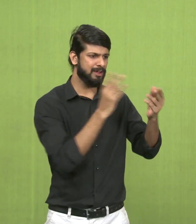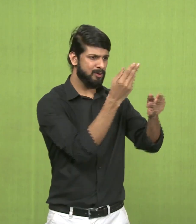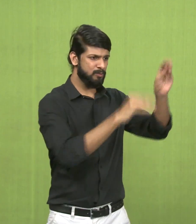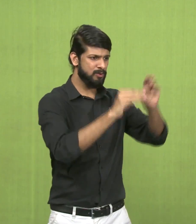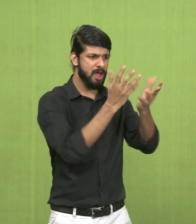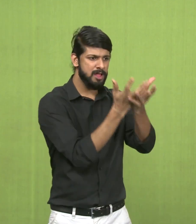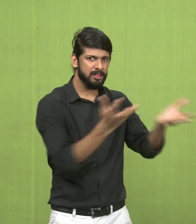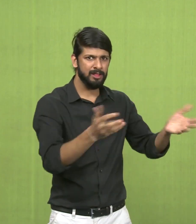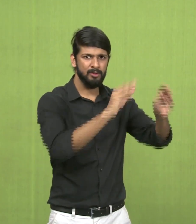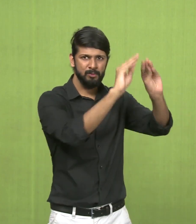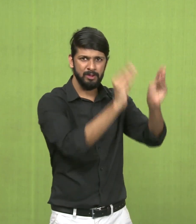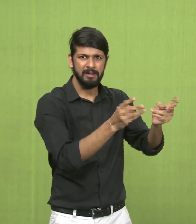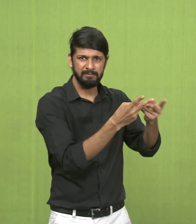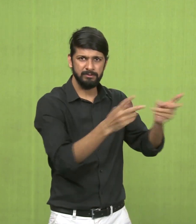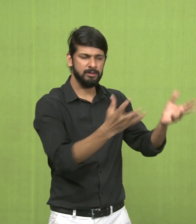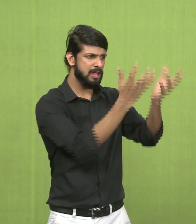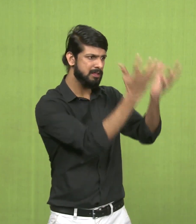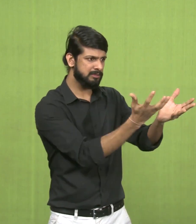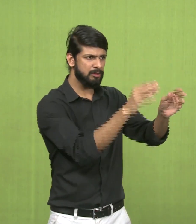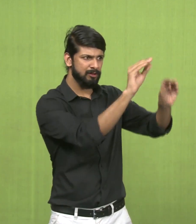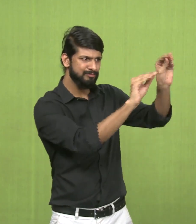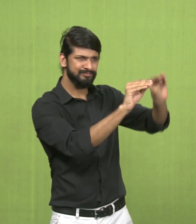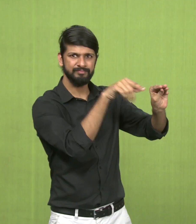Now we learn about still life composition.